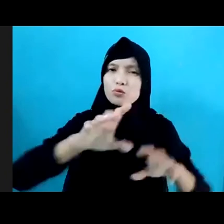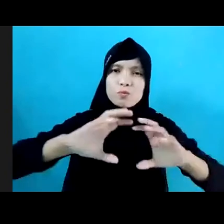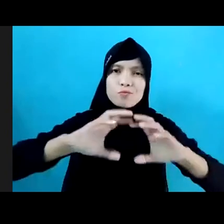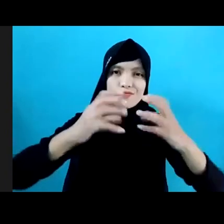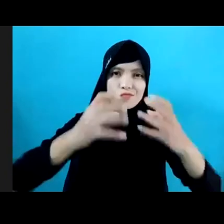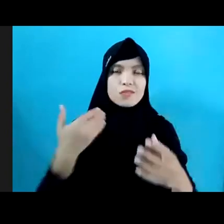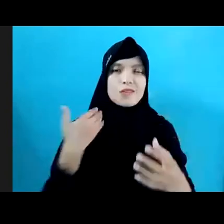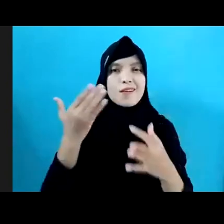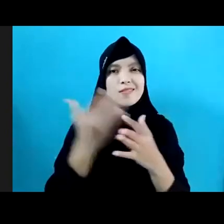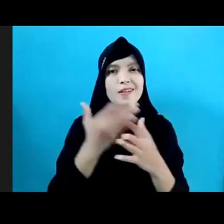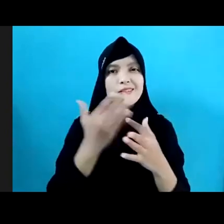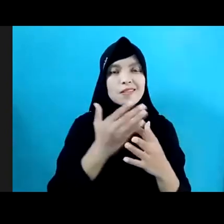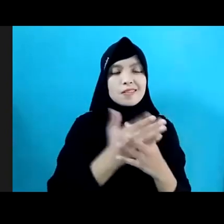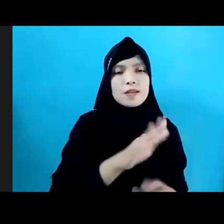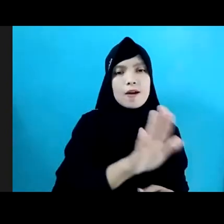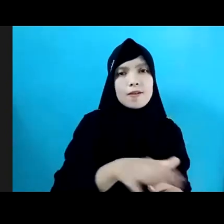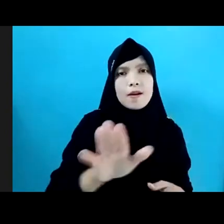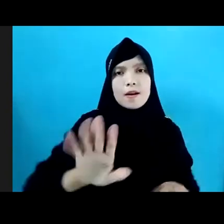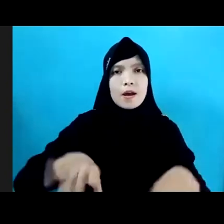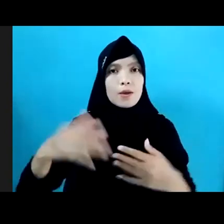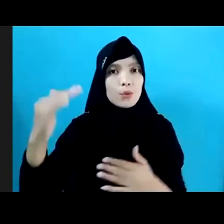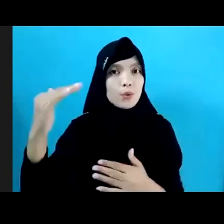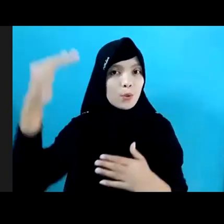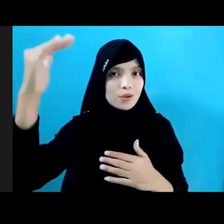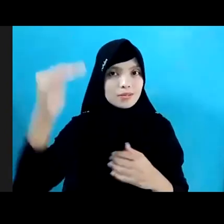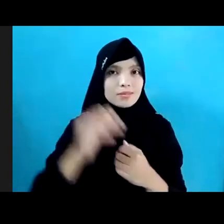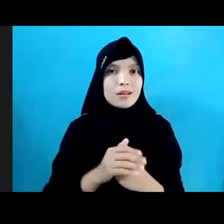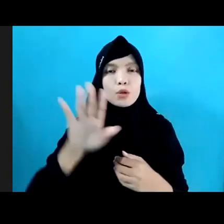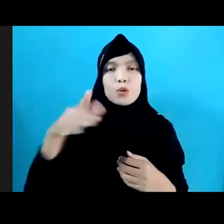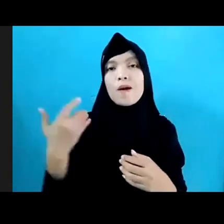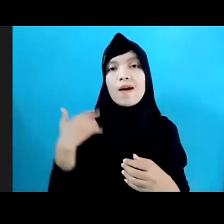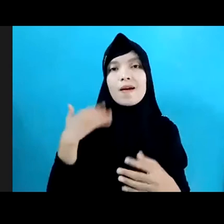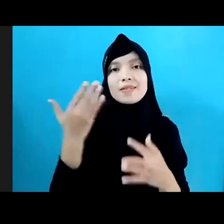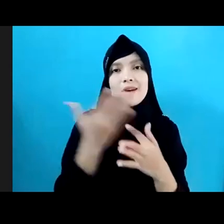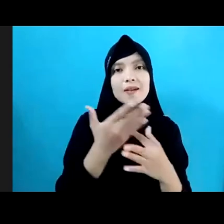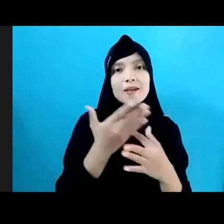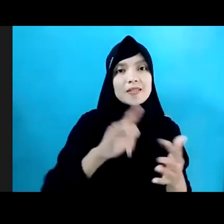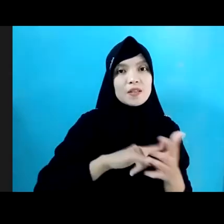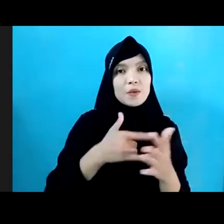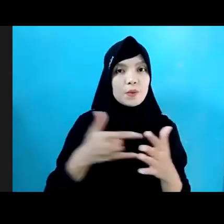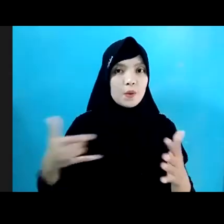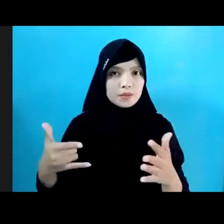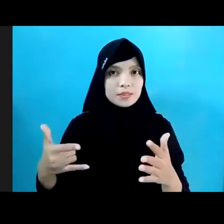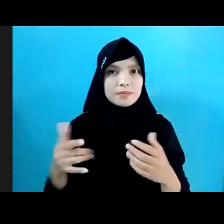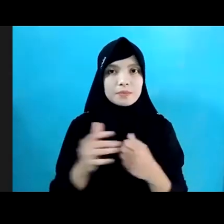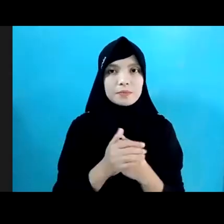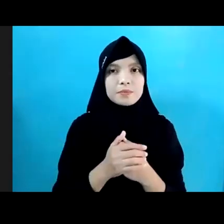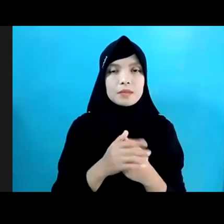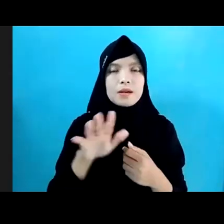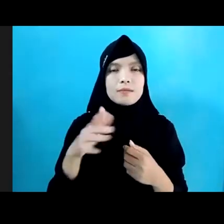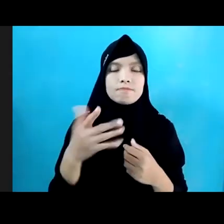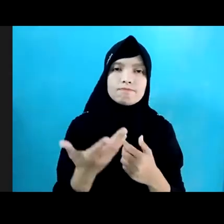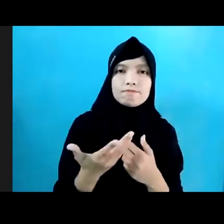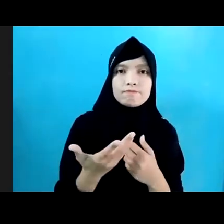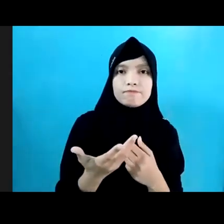Technology So There's No Point In Us As Child Protection People Or Parents